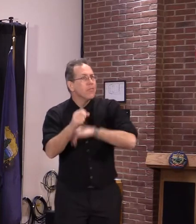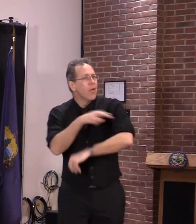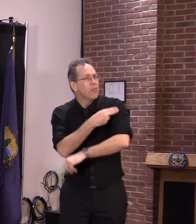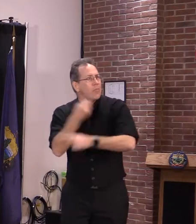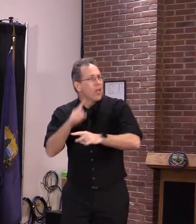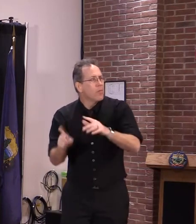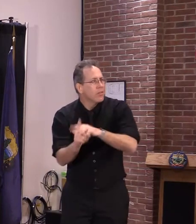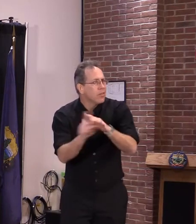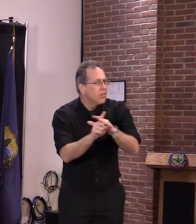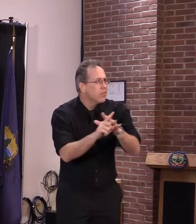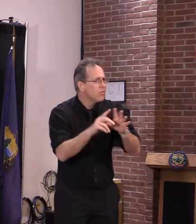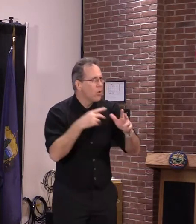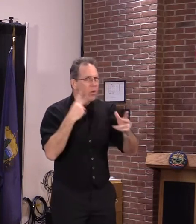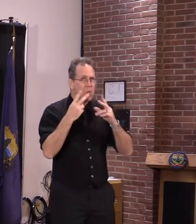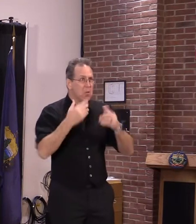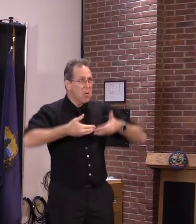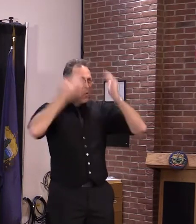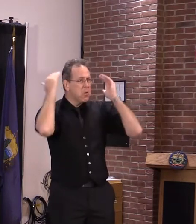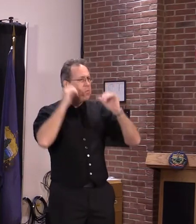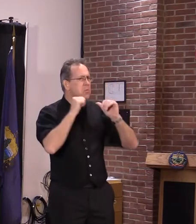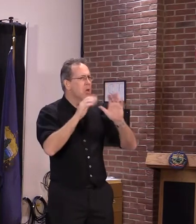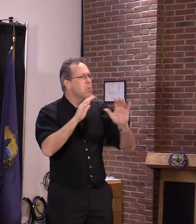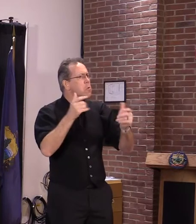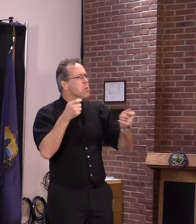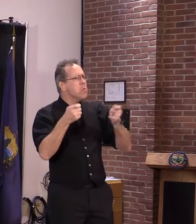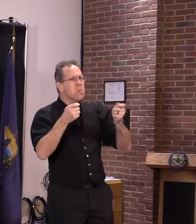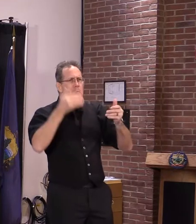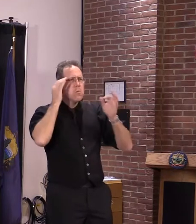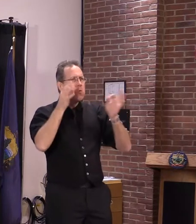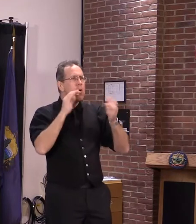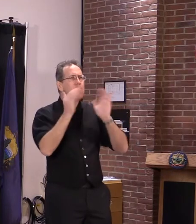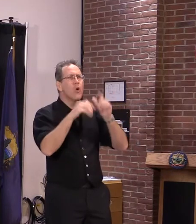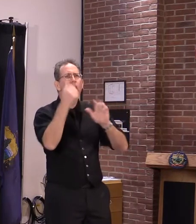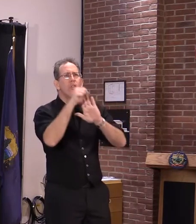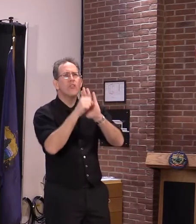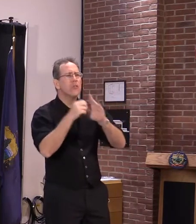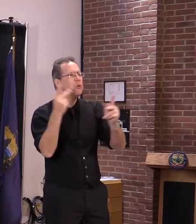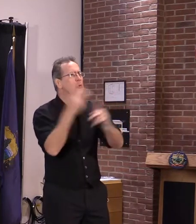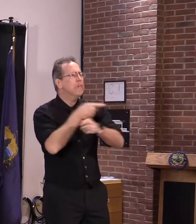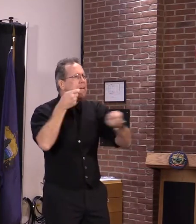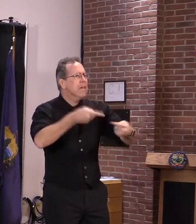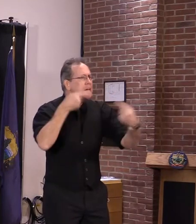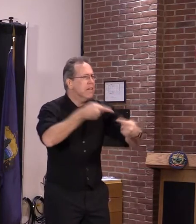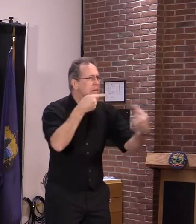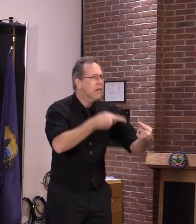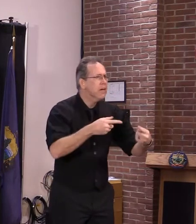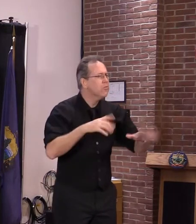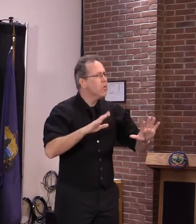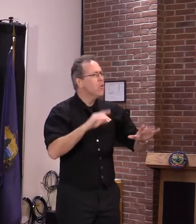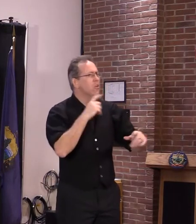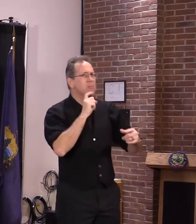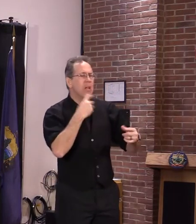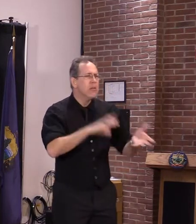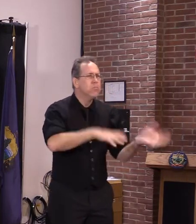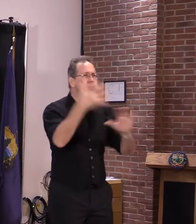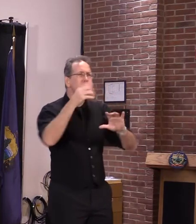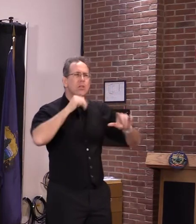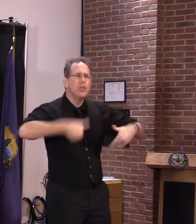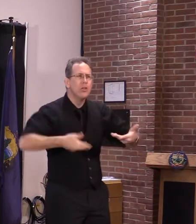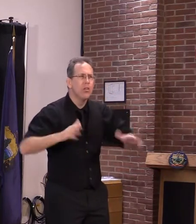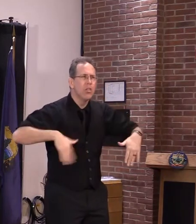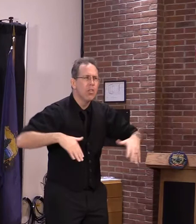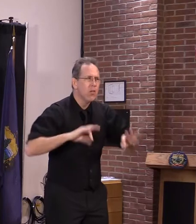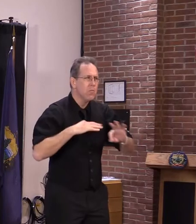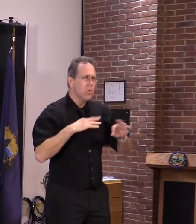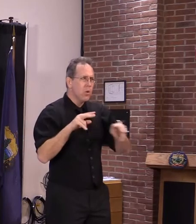testament to what Vermonters are doing, because this has affected the elderly more than anyone else, both in terms of